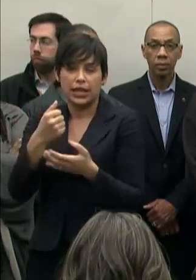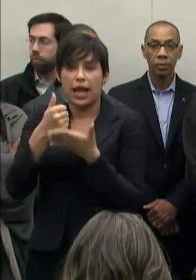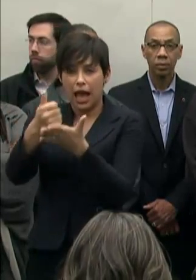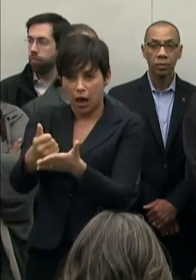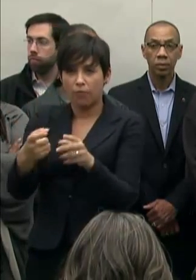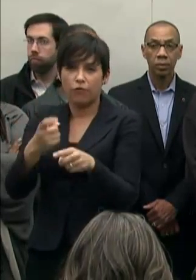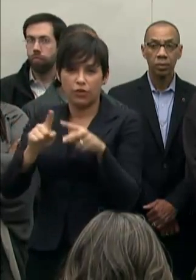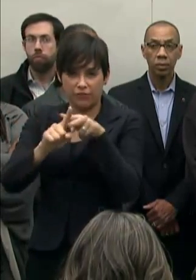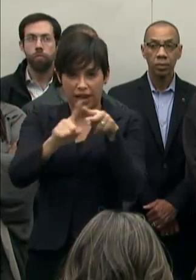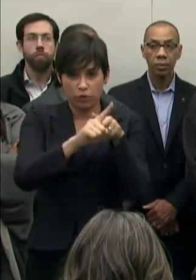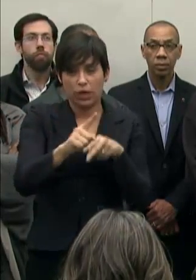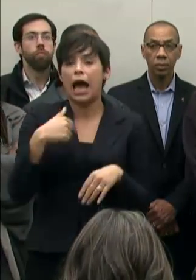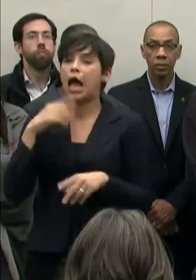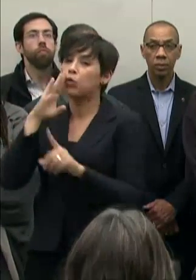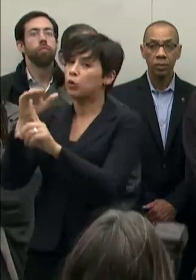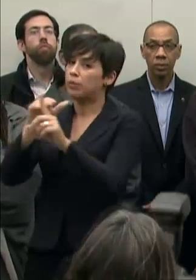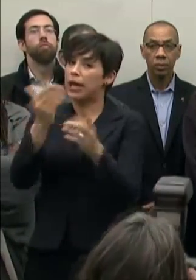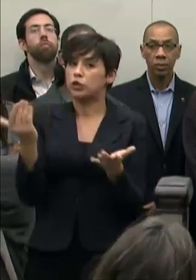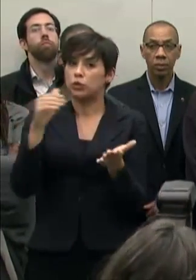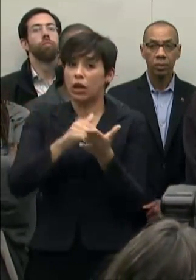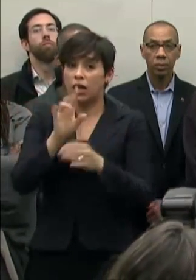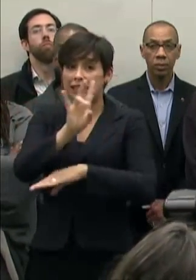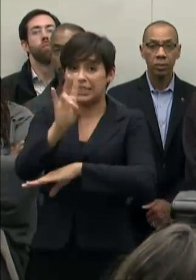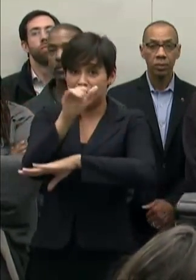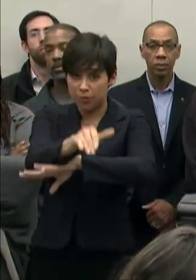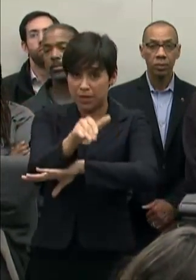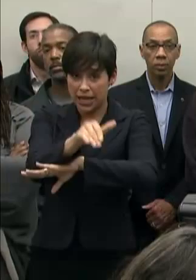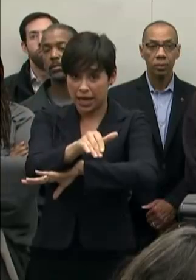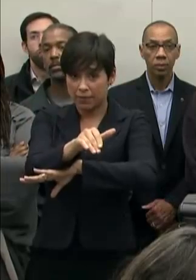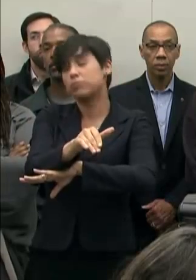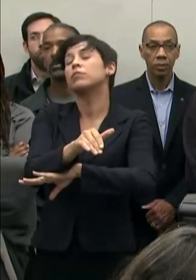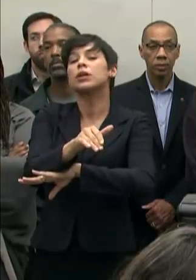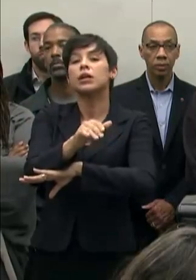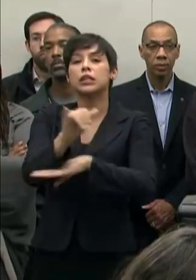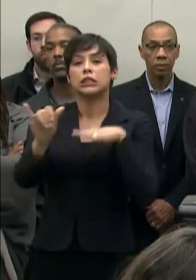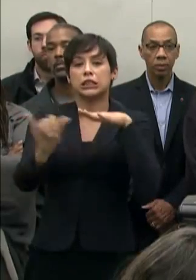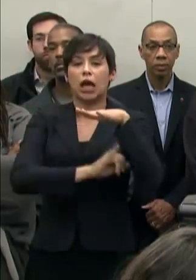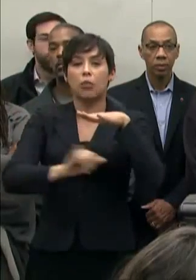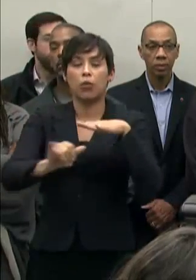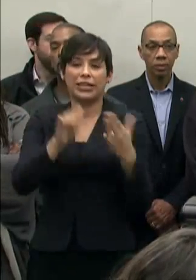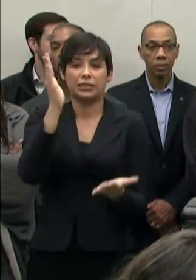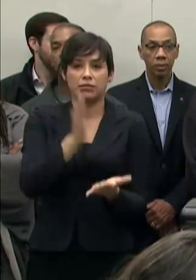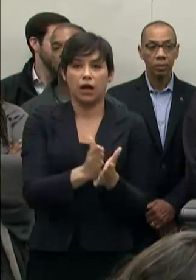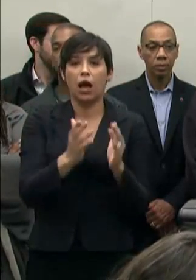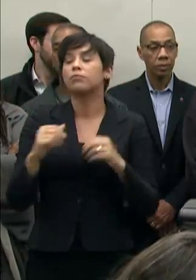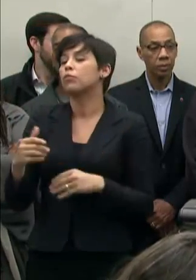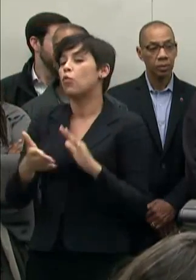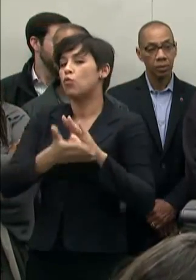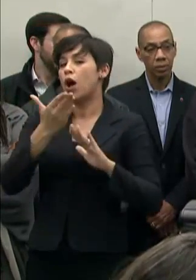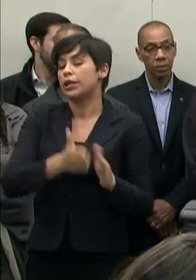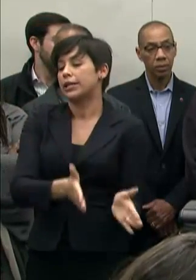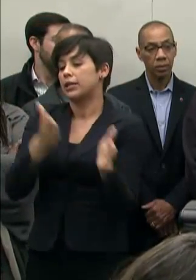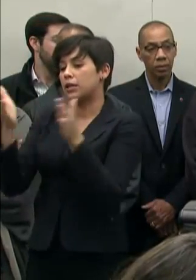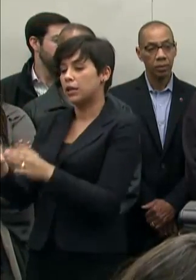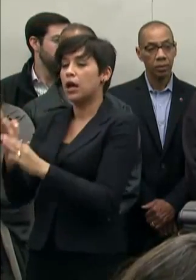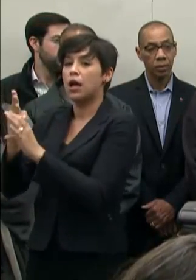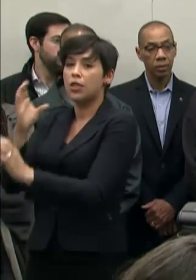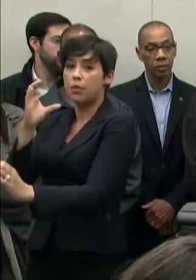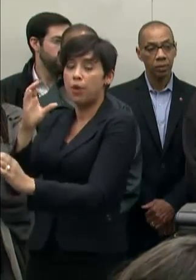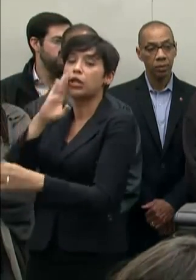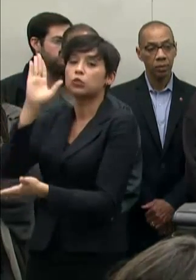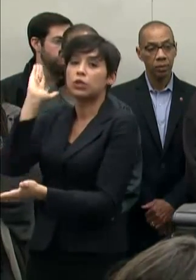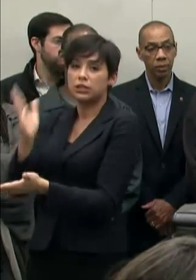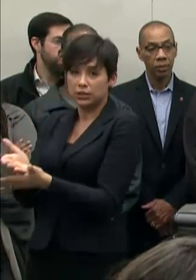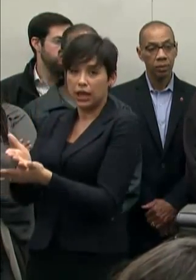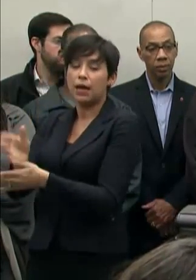said earlier, let me remind you one more time, 7 p.m. Subway stop, 9 p.m. buses, and in the NYCHA housing, 7